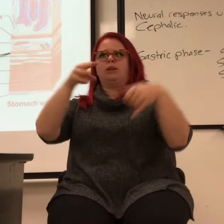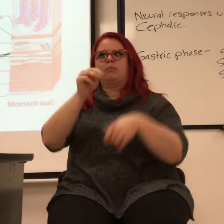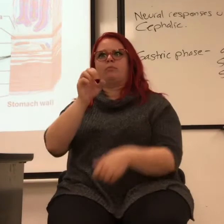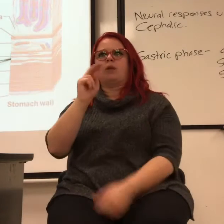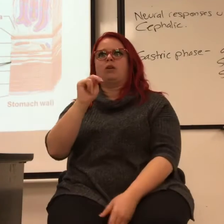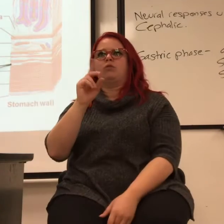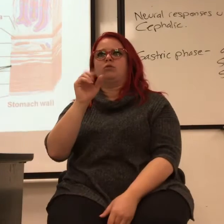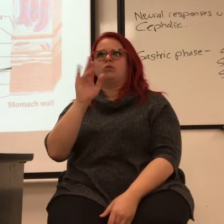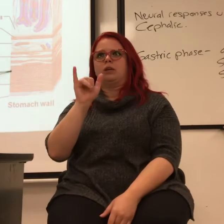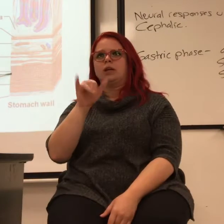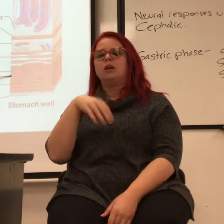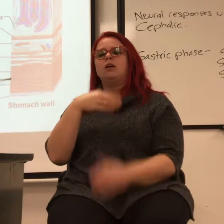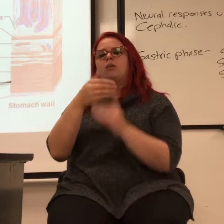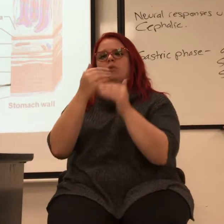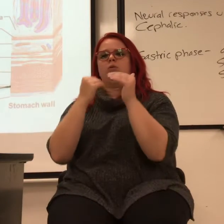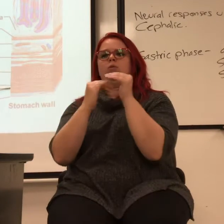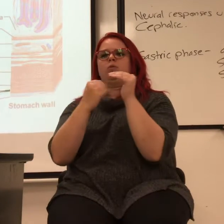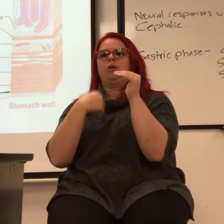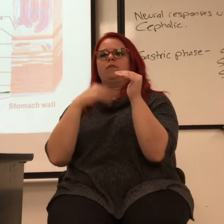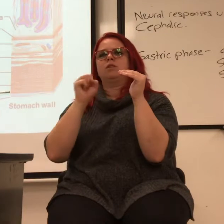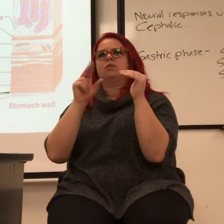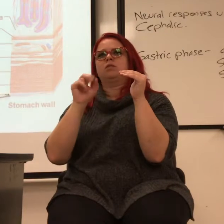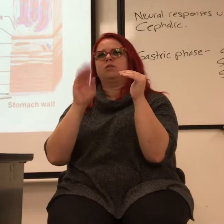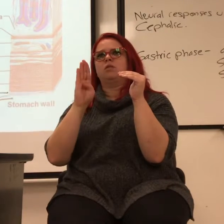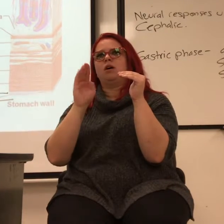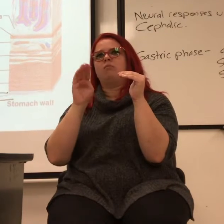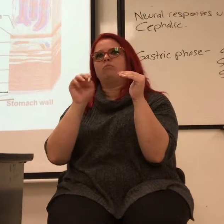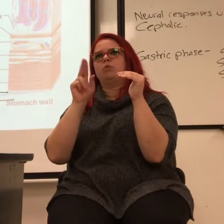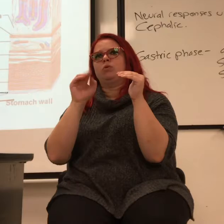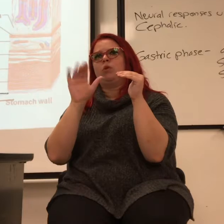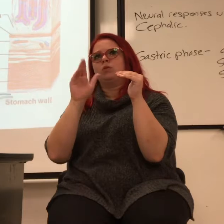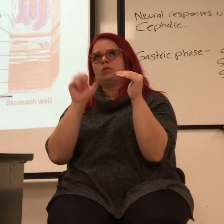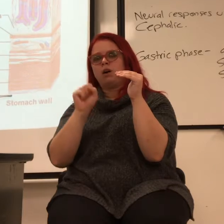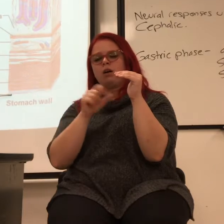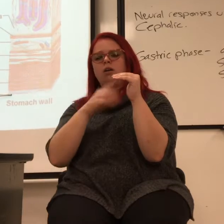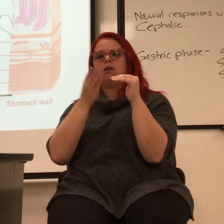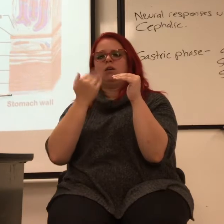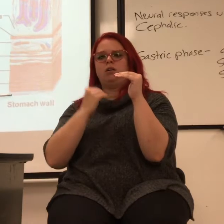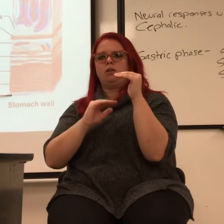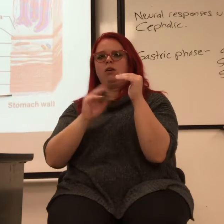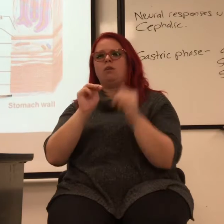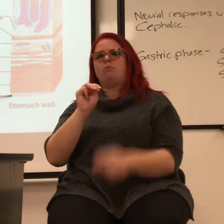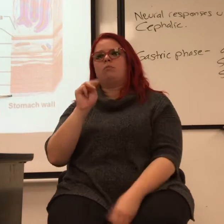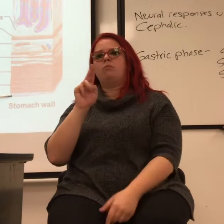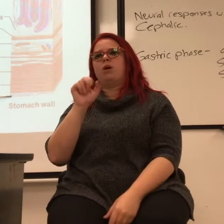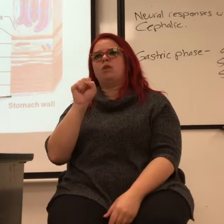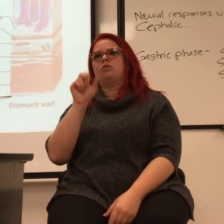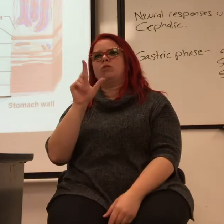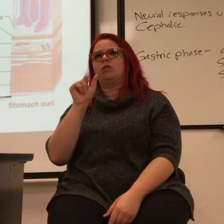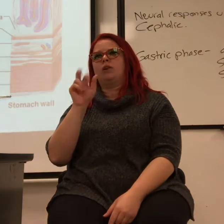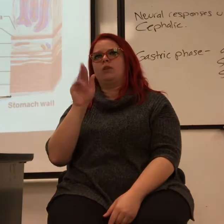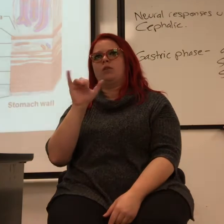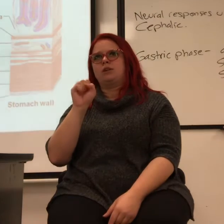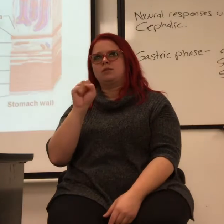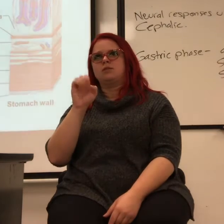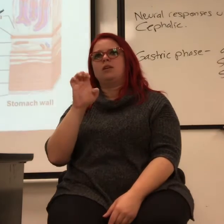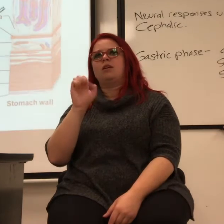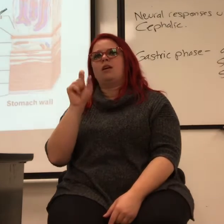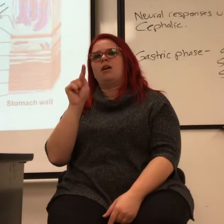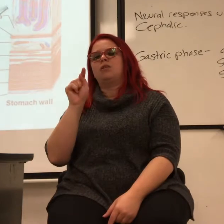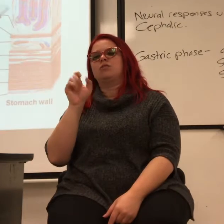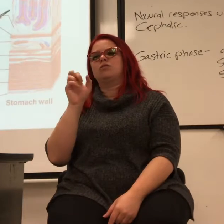submucosa. You have 3 muscle layers of muscularis externa and serosa or adventitia.